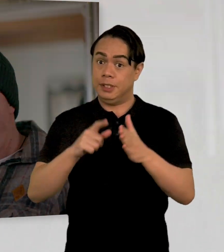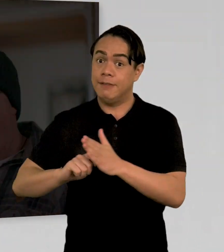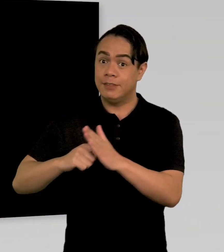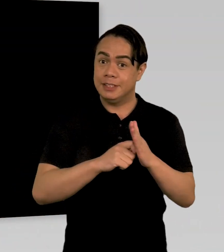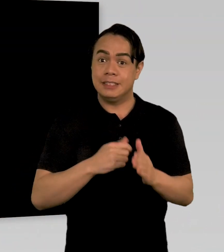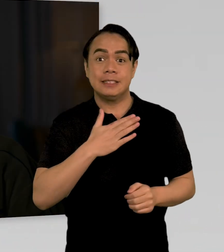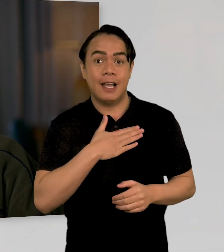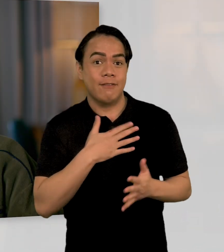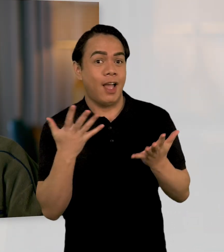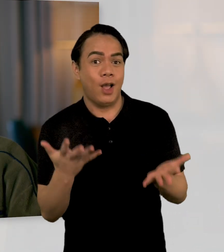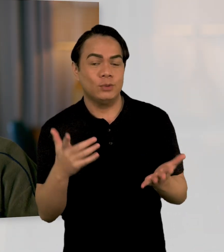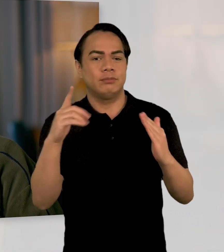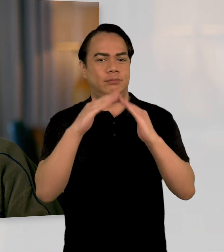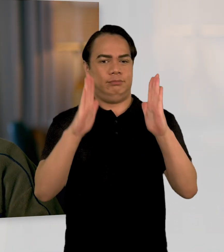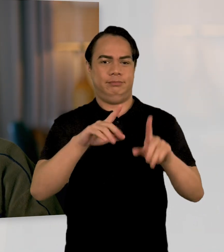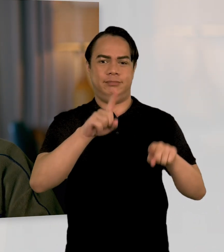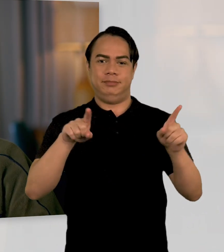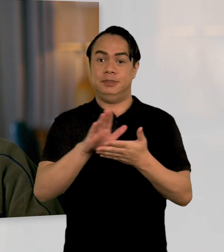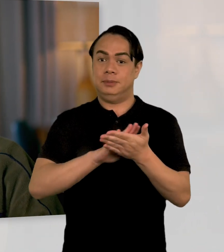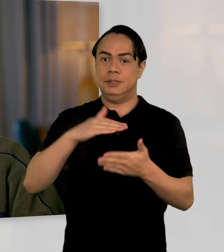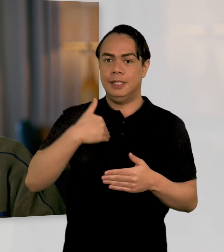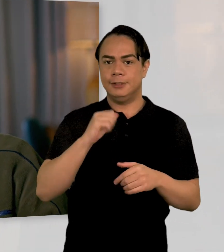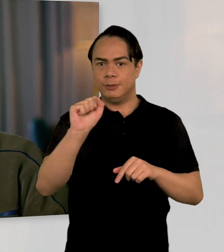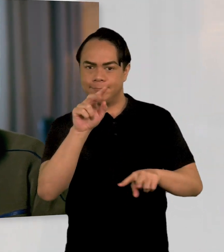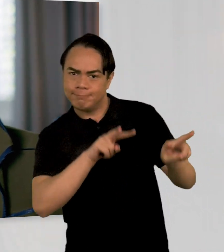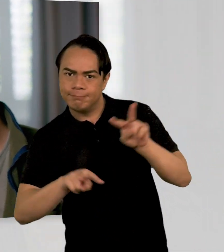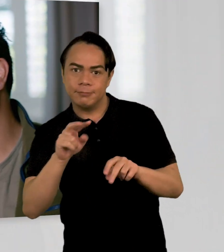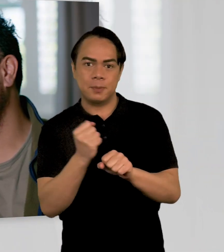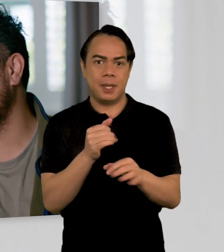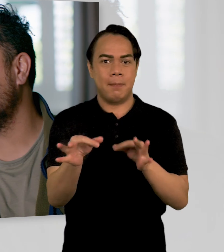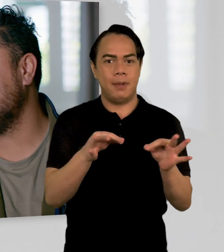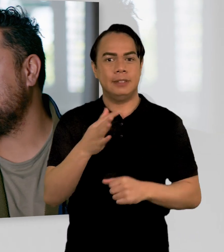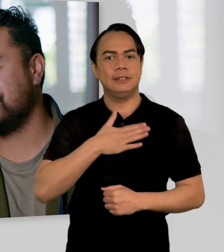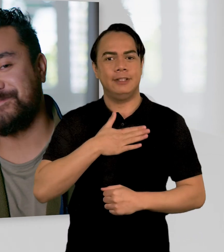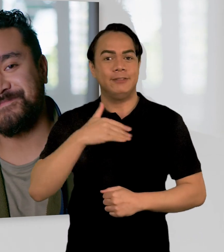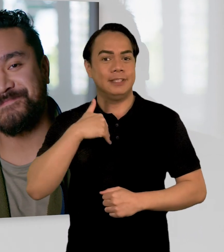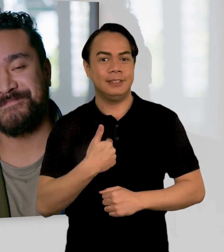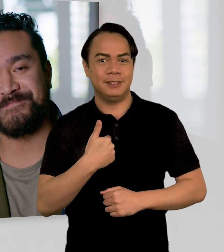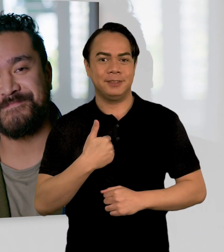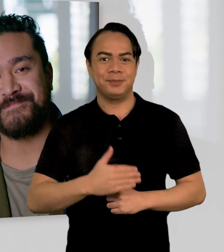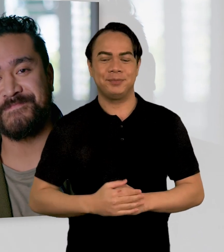There's no one size fits all with chimneys. You just have to see what's best for your place.